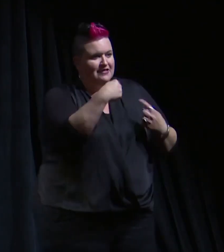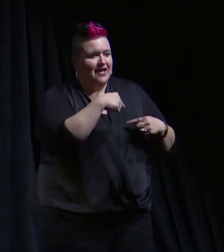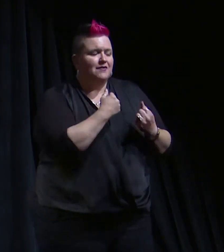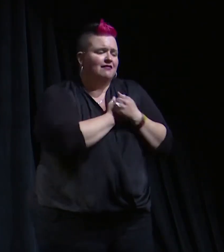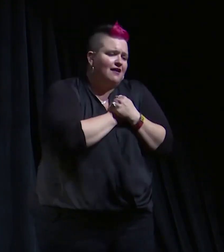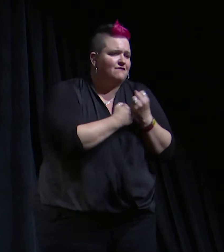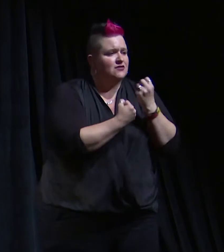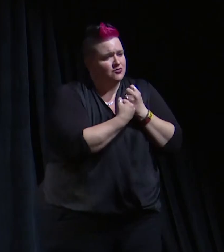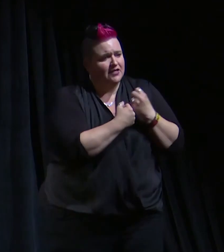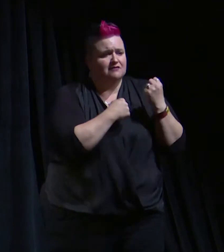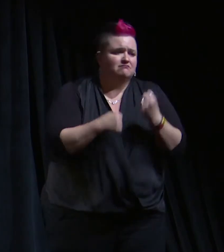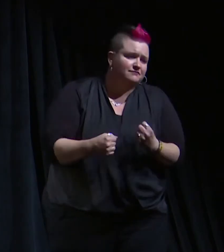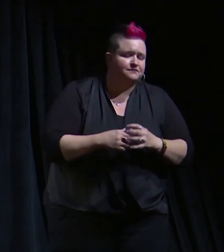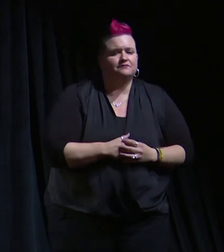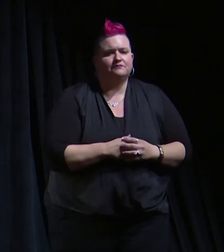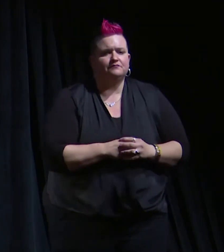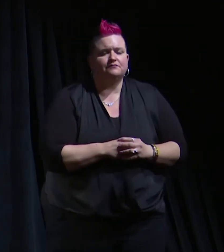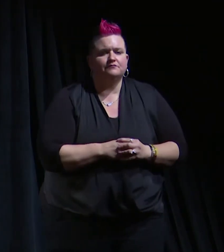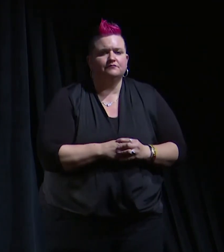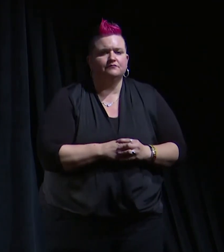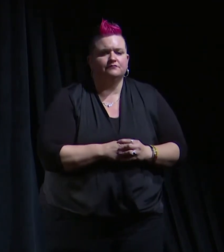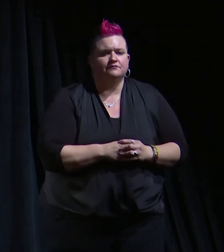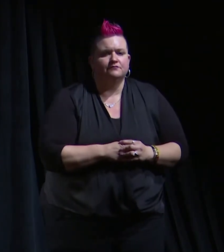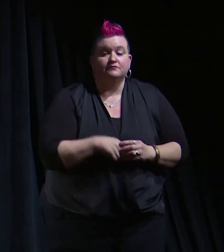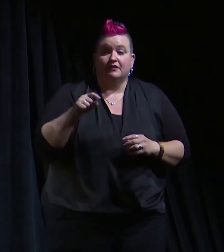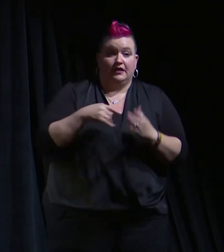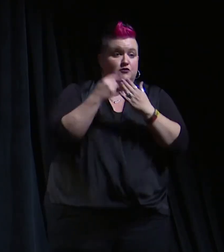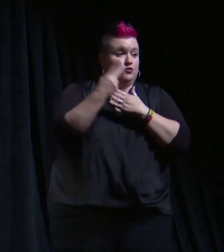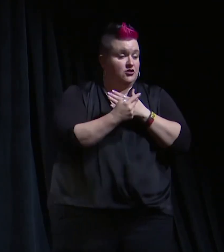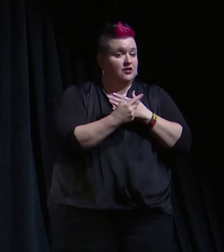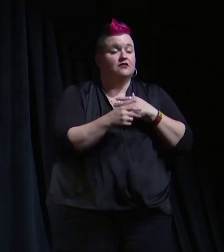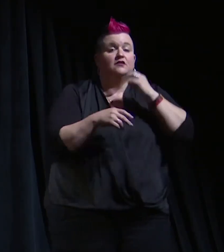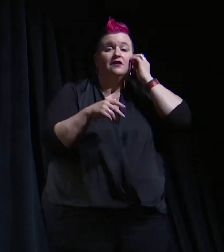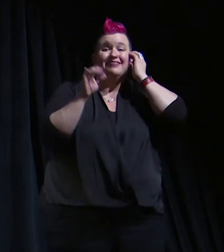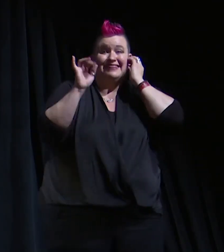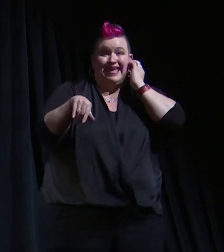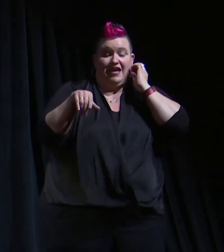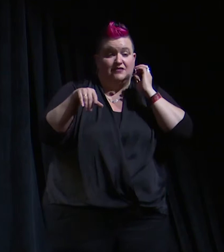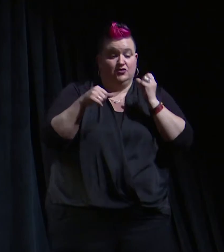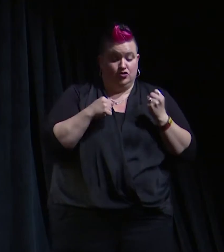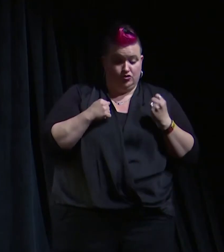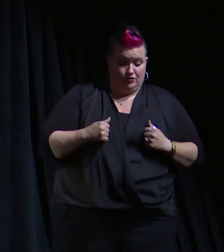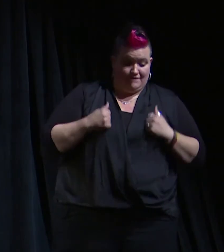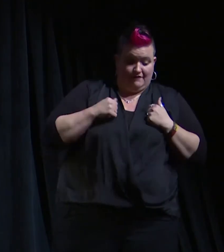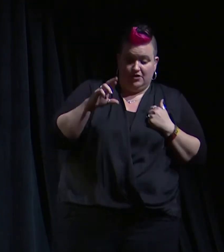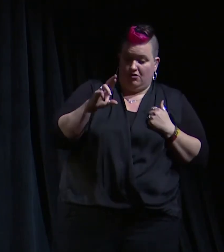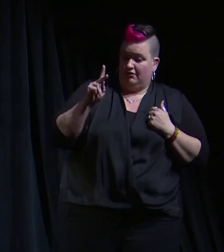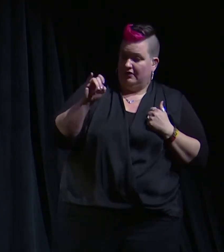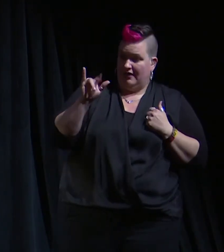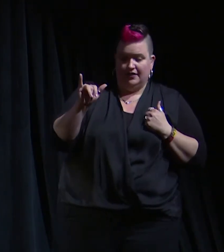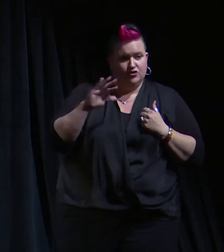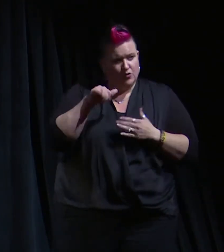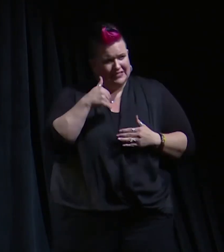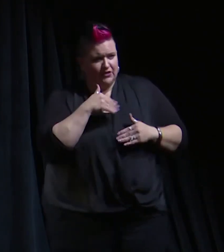love and strength and support. This project, Surviving R. Kelly, absolutely meant to center the kind of young